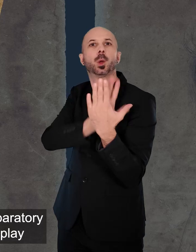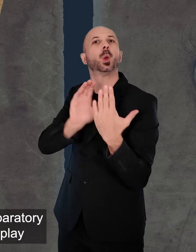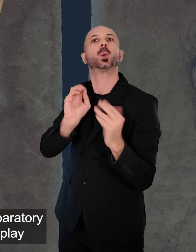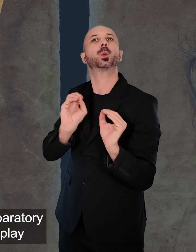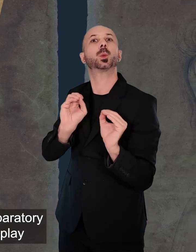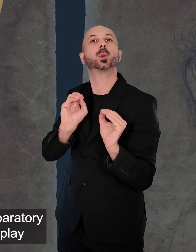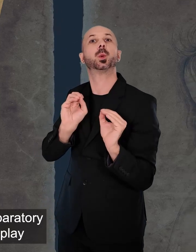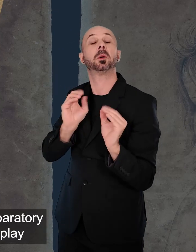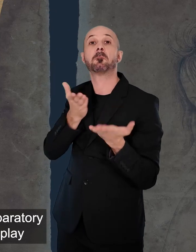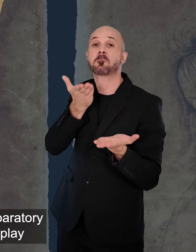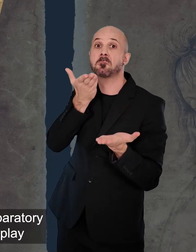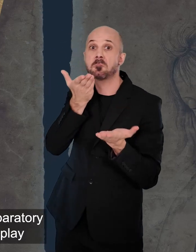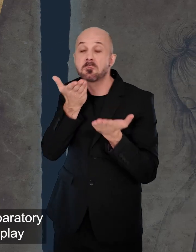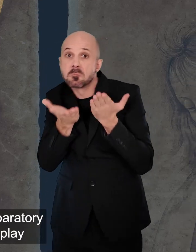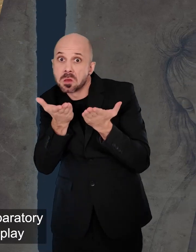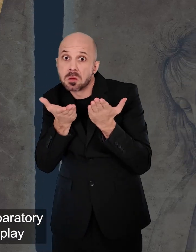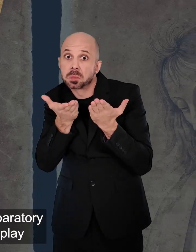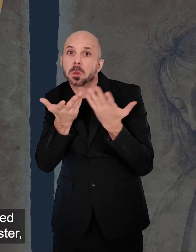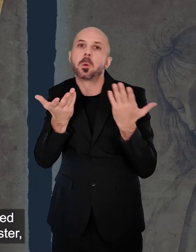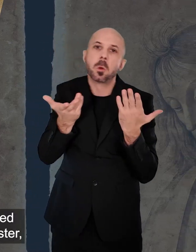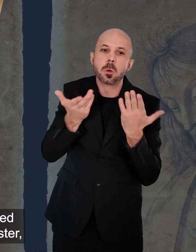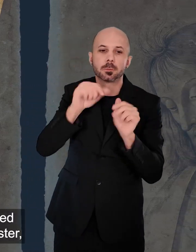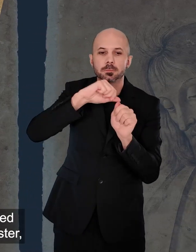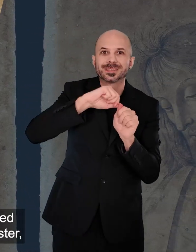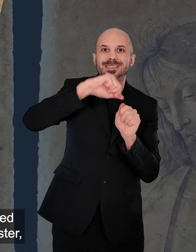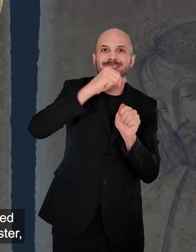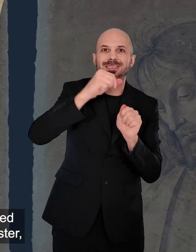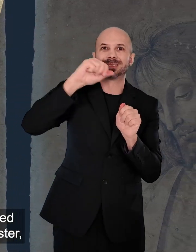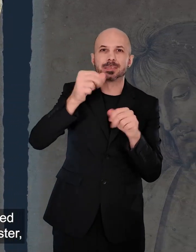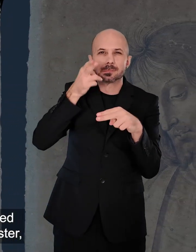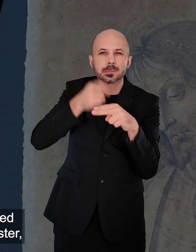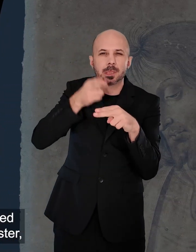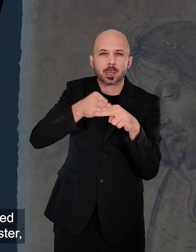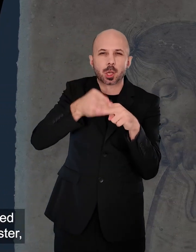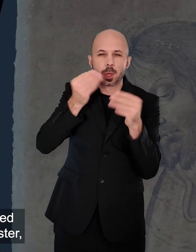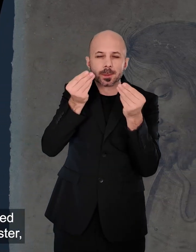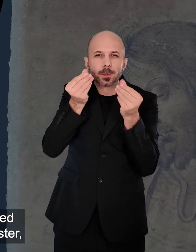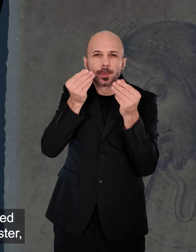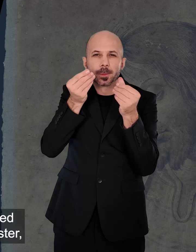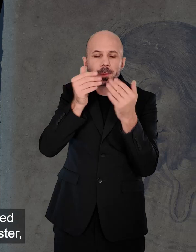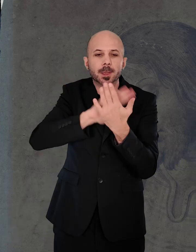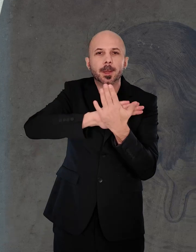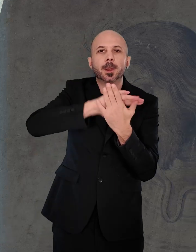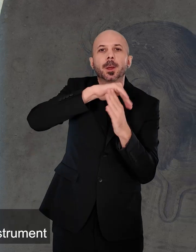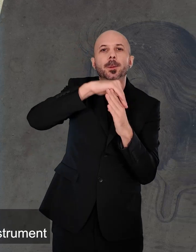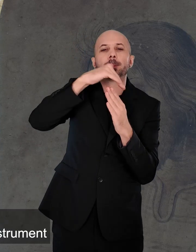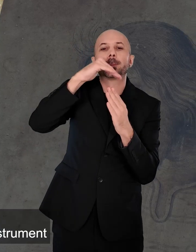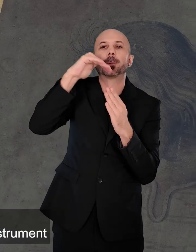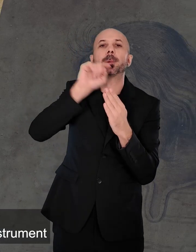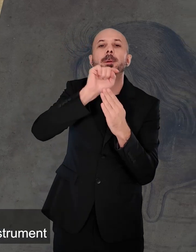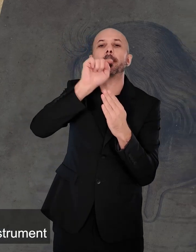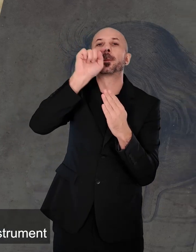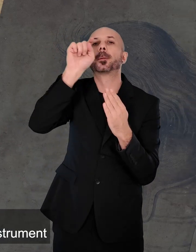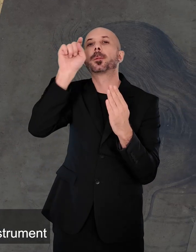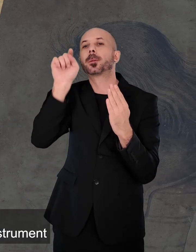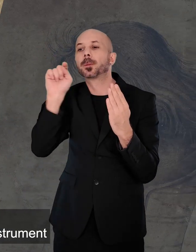not preparatory cartoons because they display no sign of being transferred onto the surface of the plaster, which